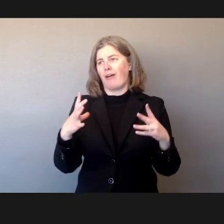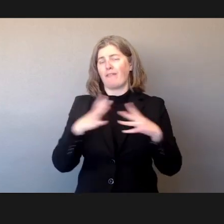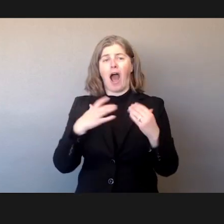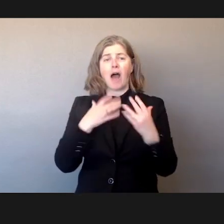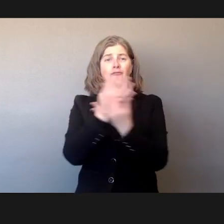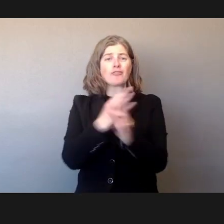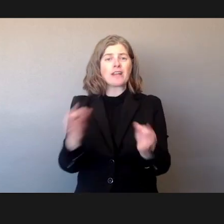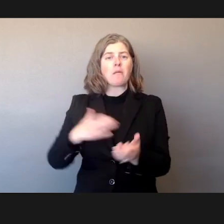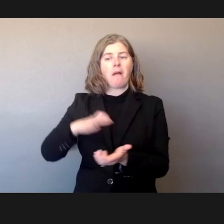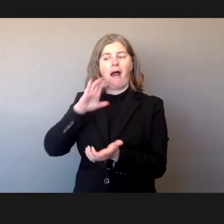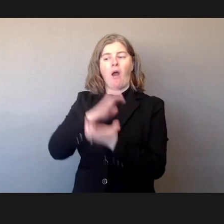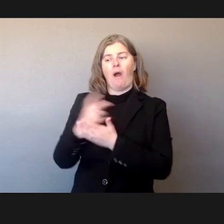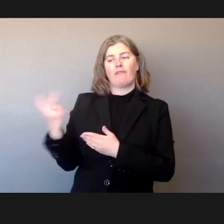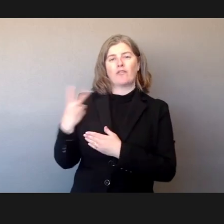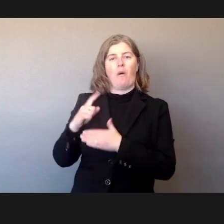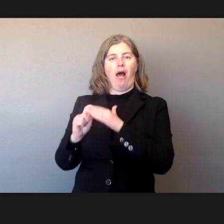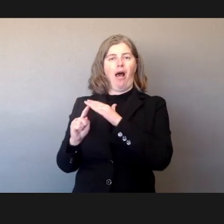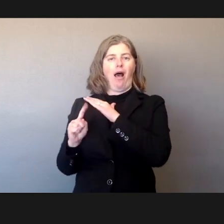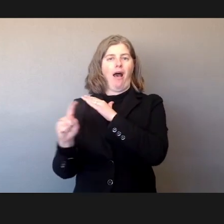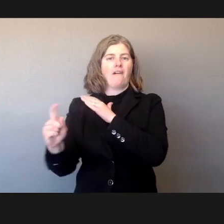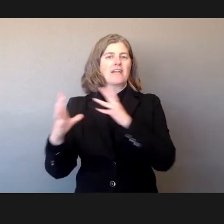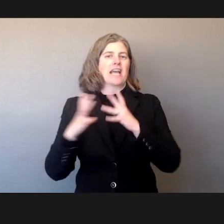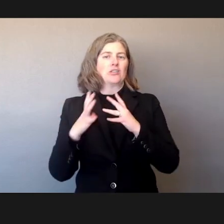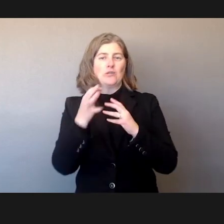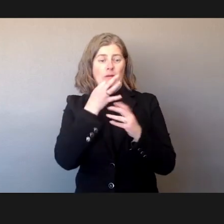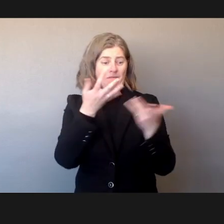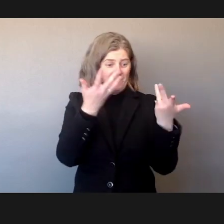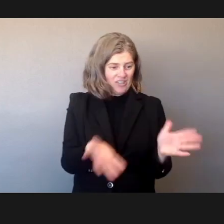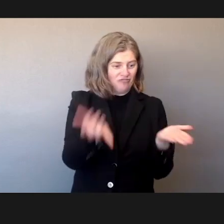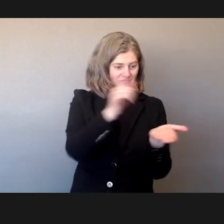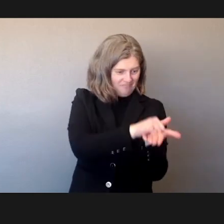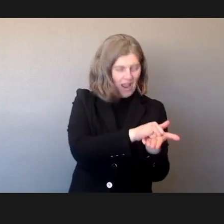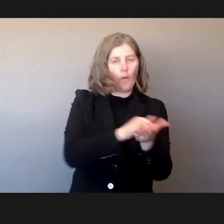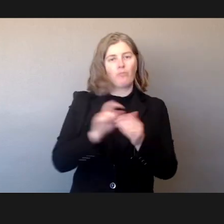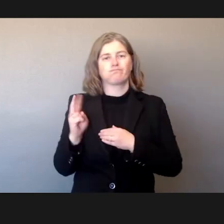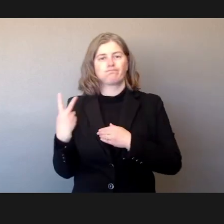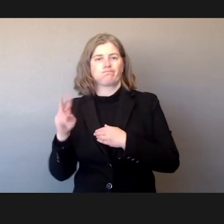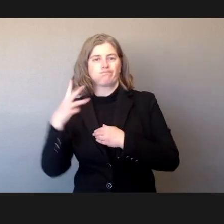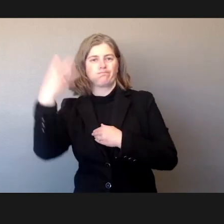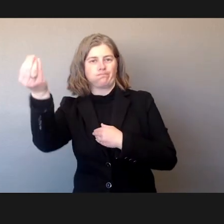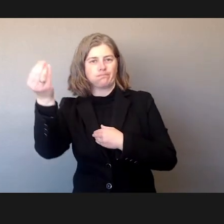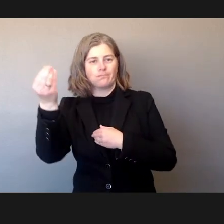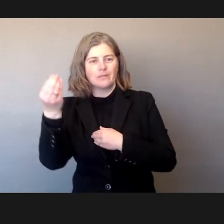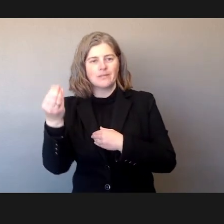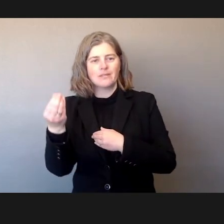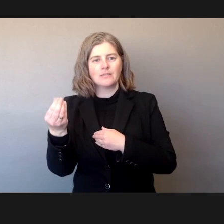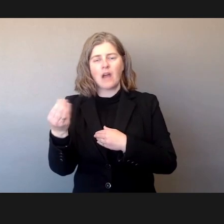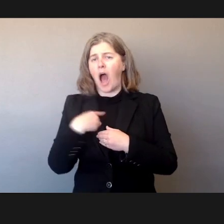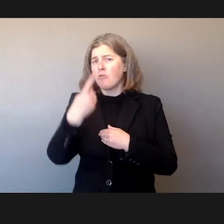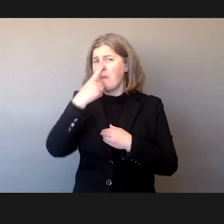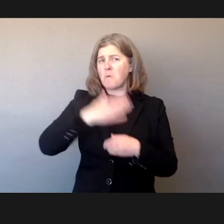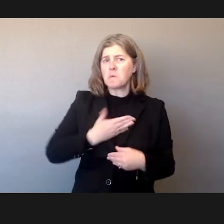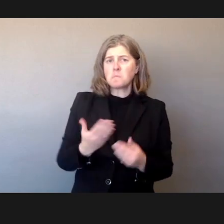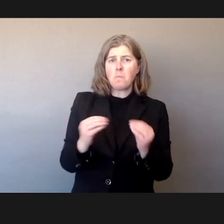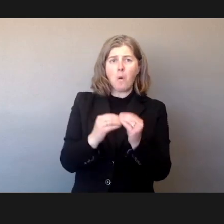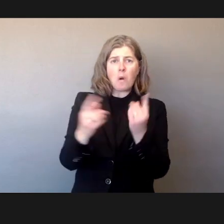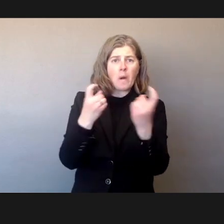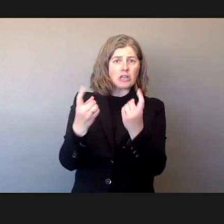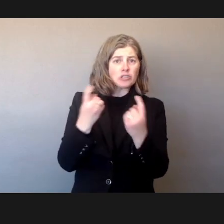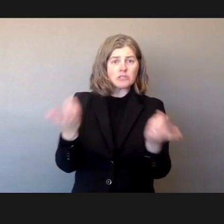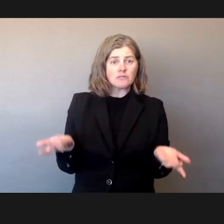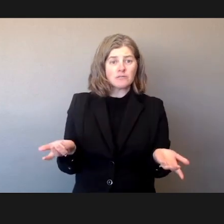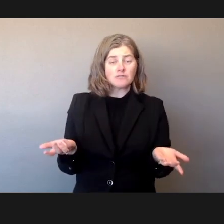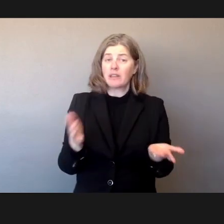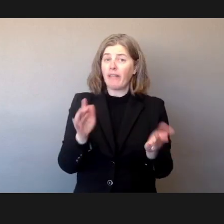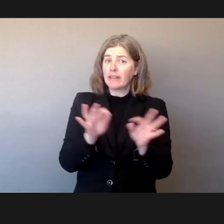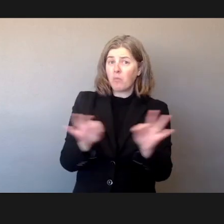I are sneaking away on a little vacation here as soon as I'm done. And, but I'm willing to take a few more questions. I mean, this is